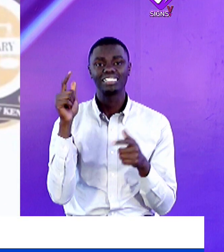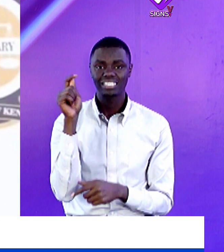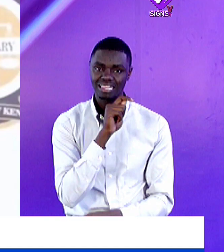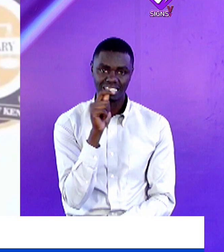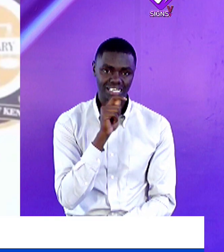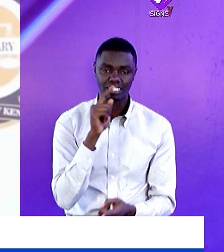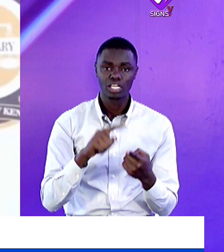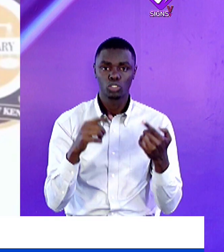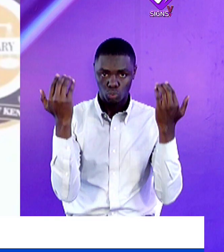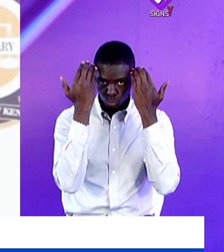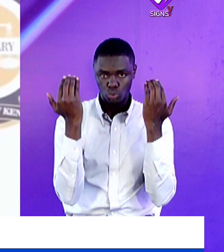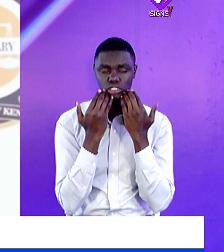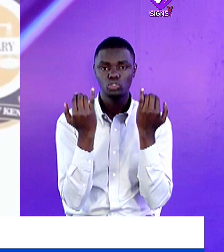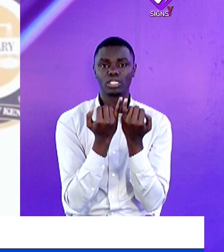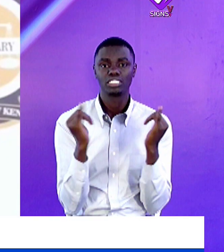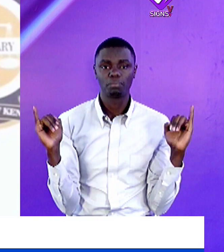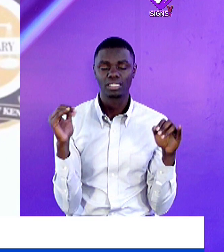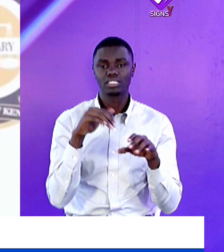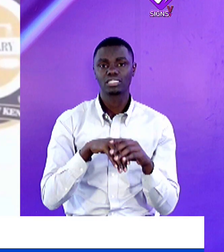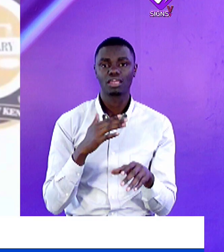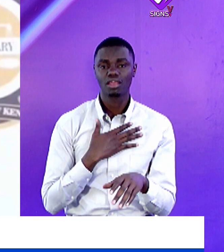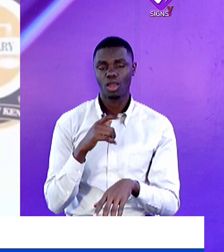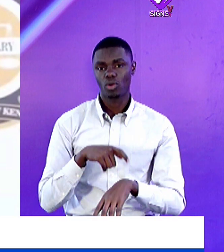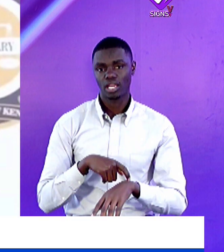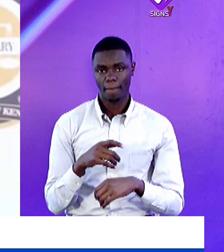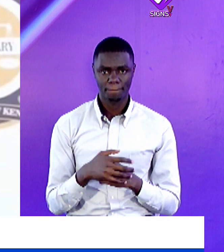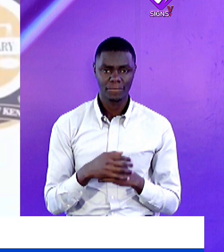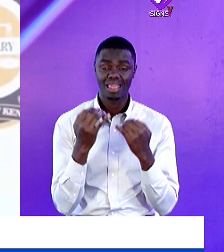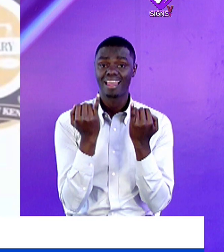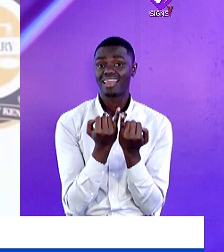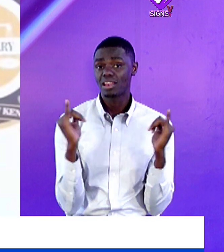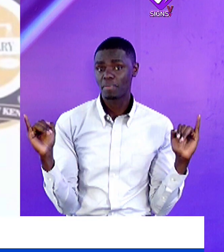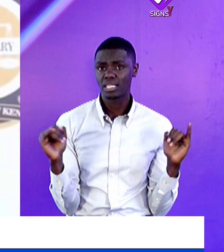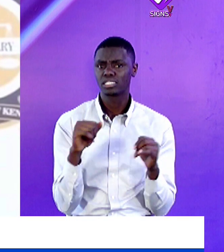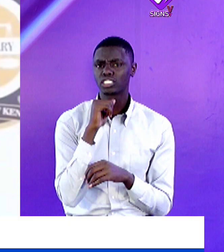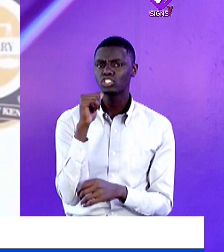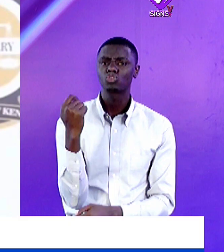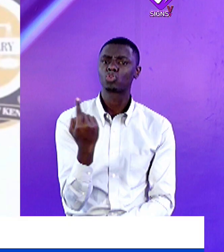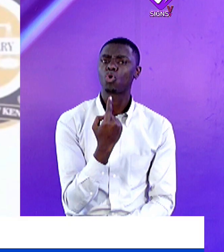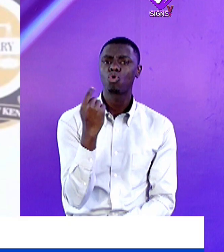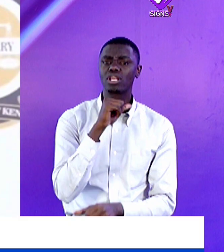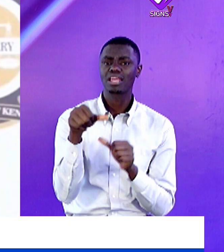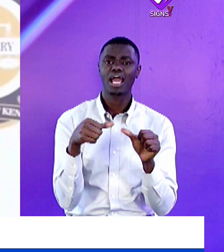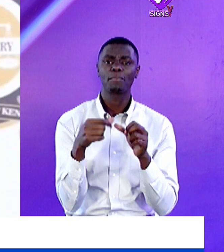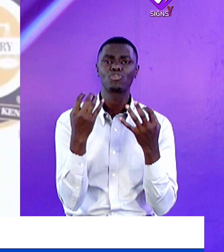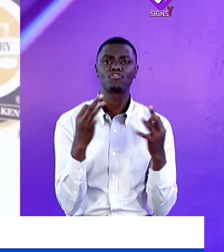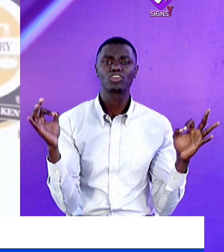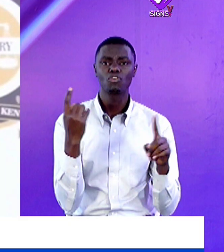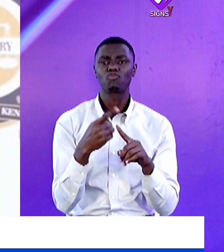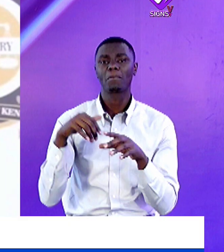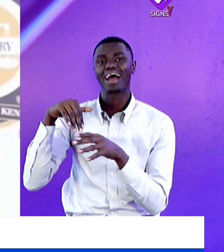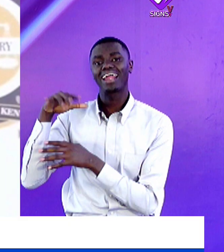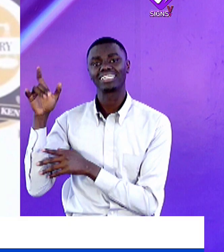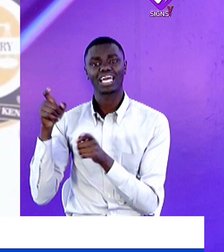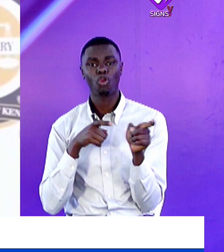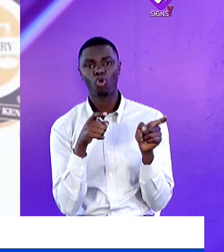to judicial independence in our time. Independence is not only about freedom from external